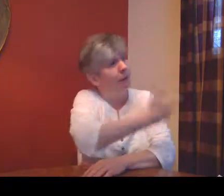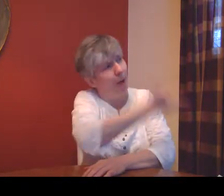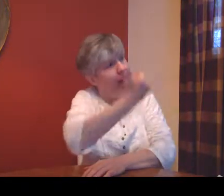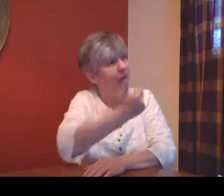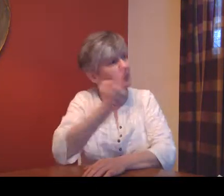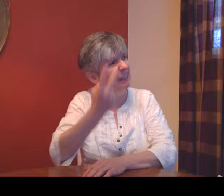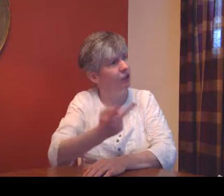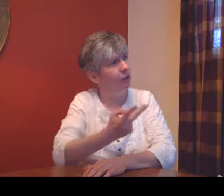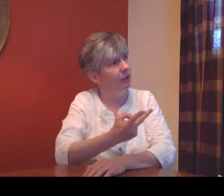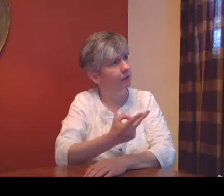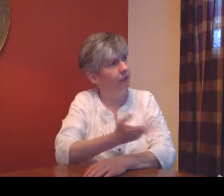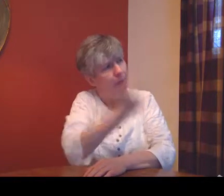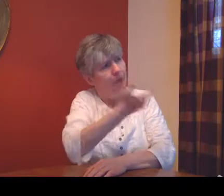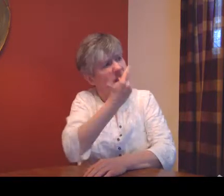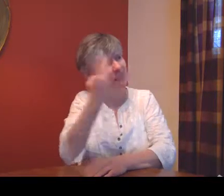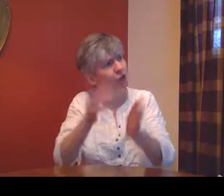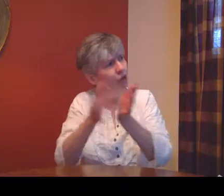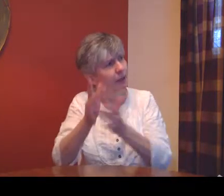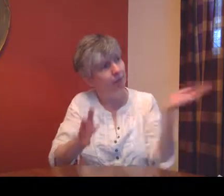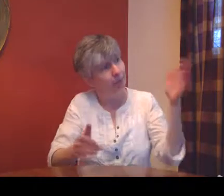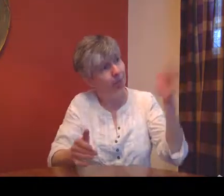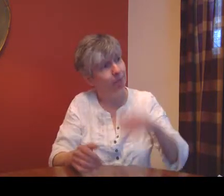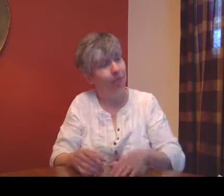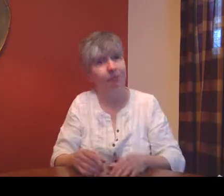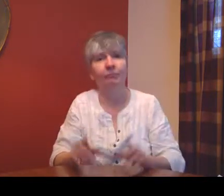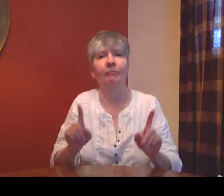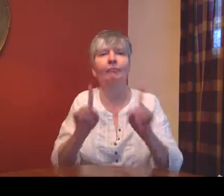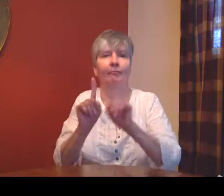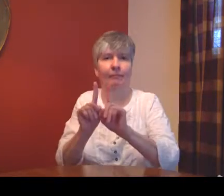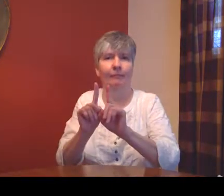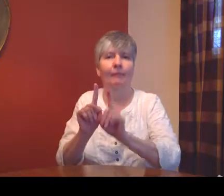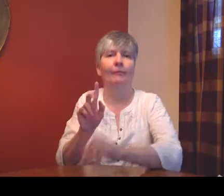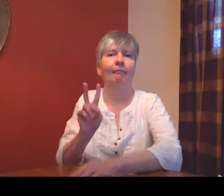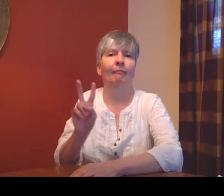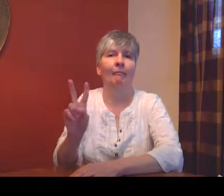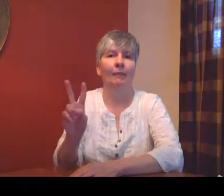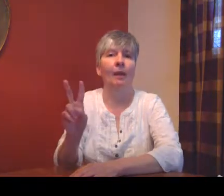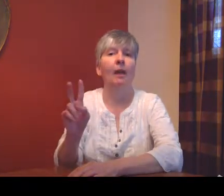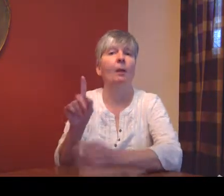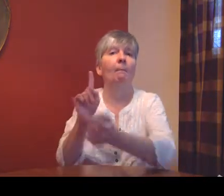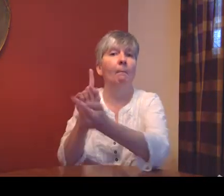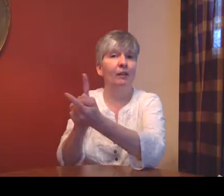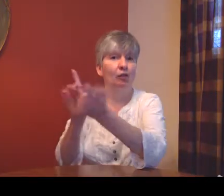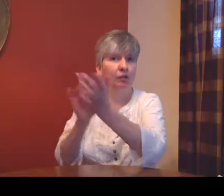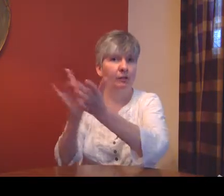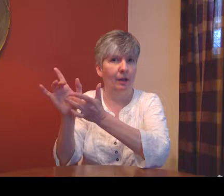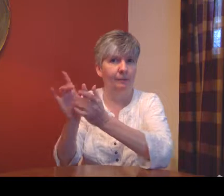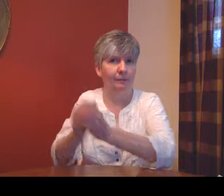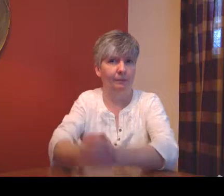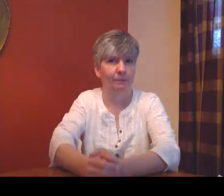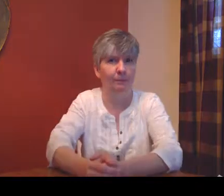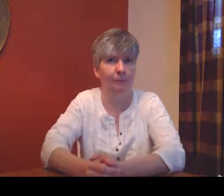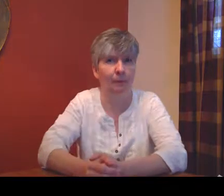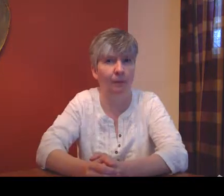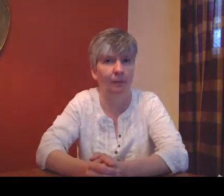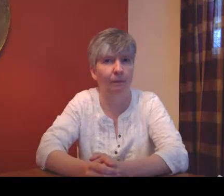Andrew said, come on, see Jesus, come." So the two of them went and met Jesus.